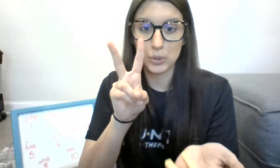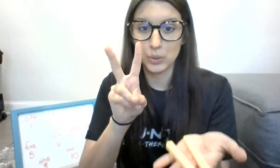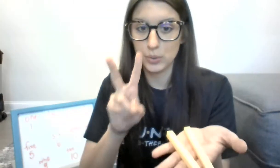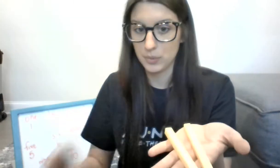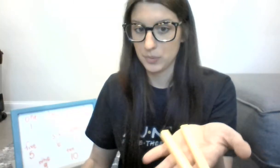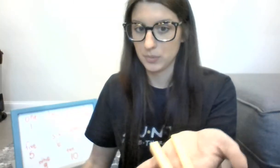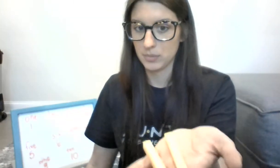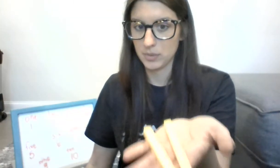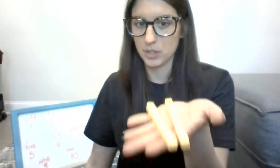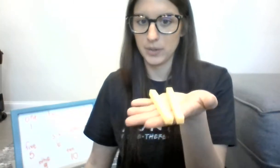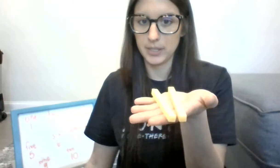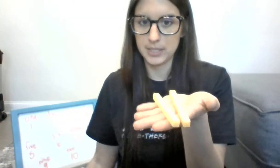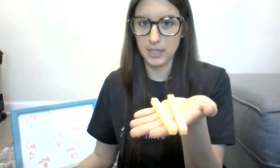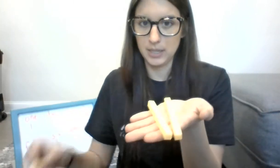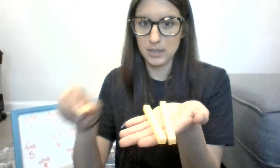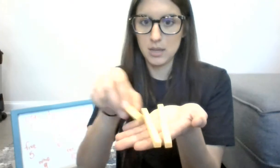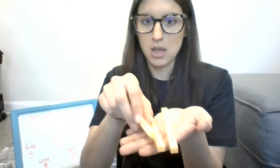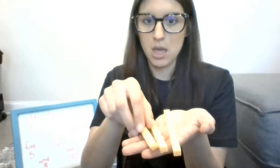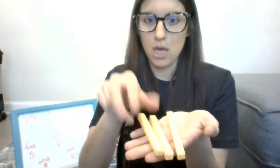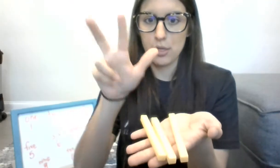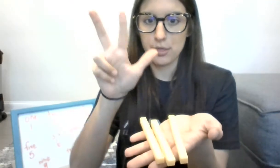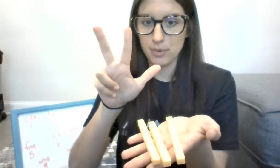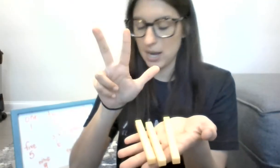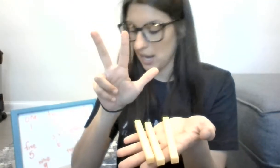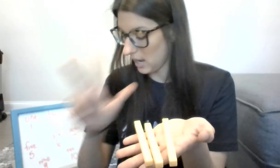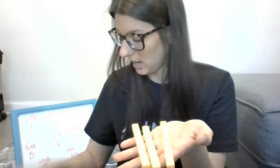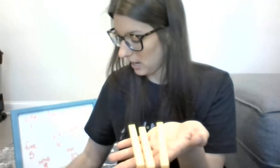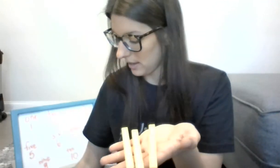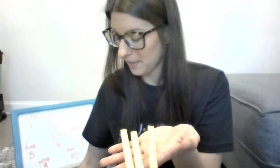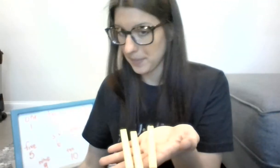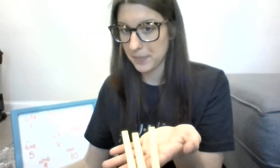2, make sure you can see, 3,